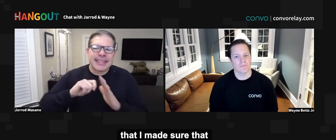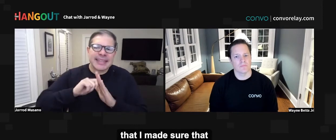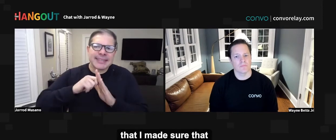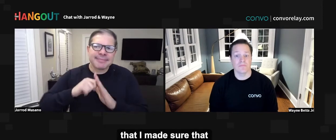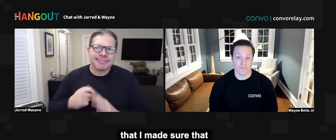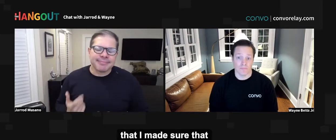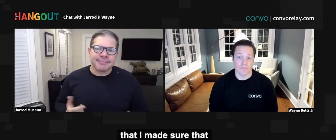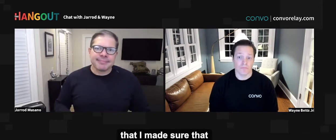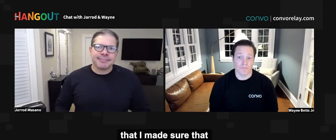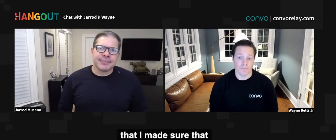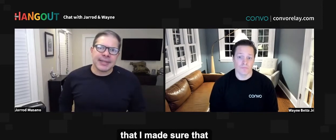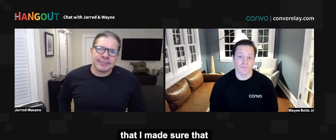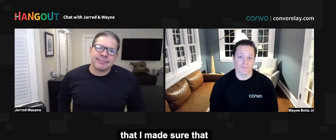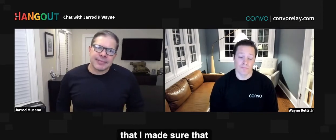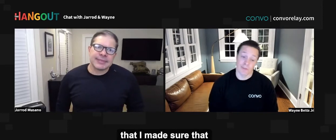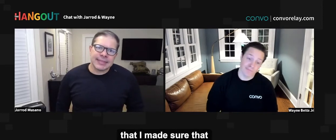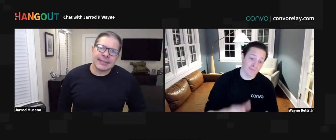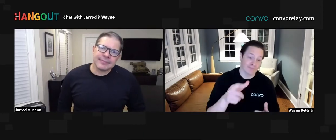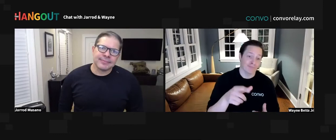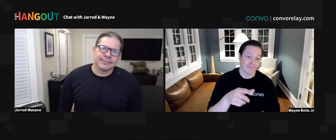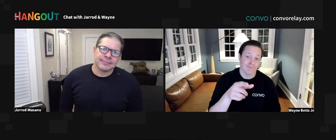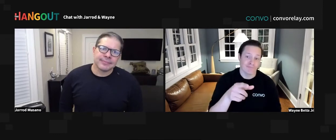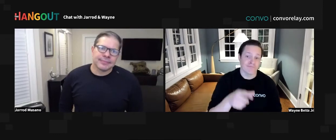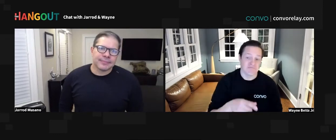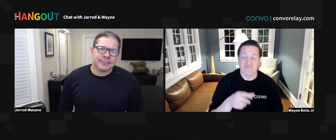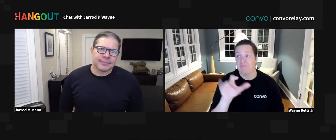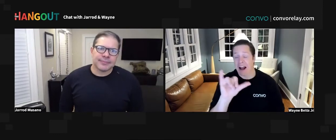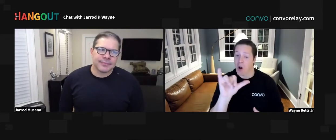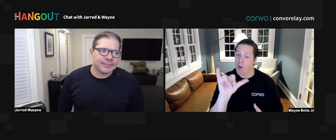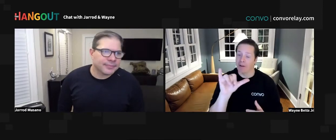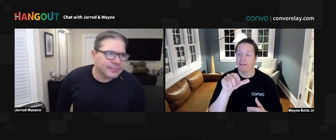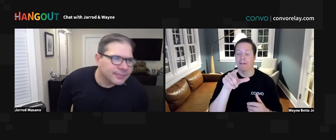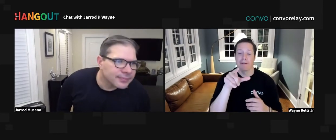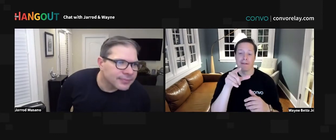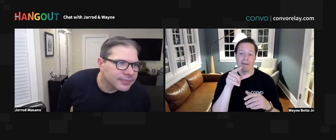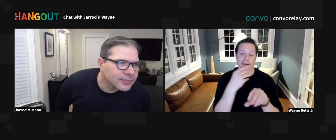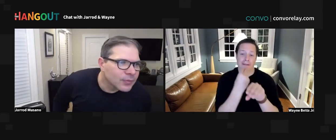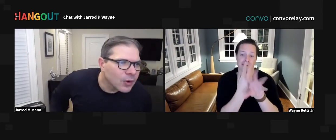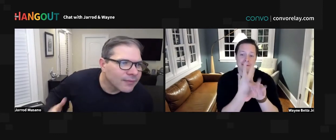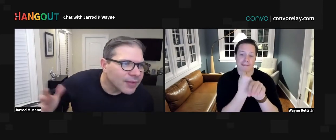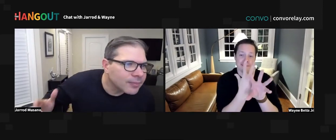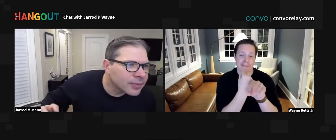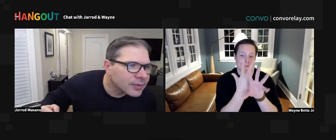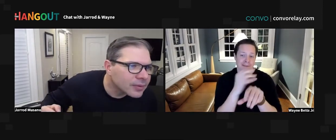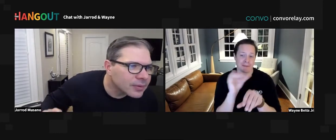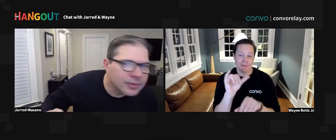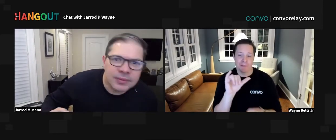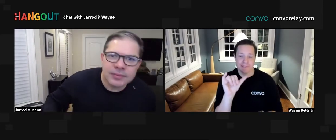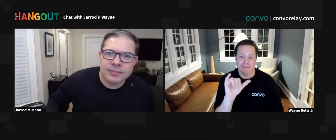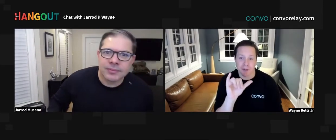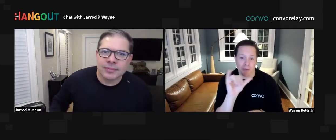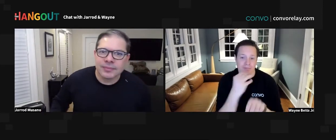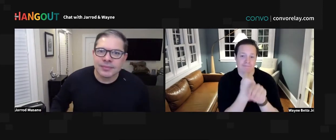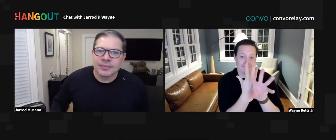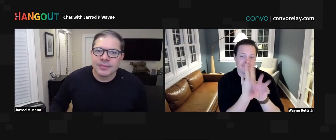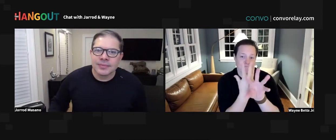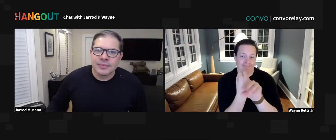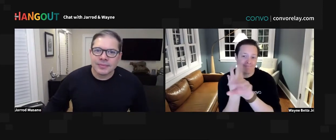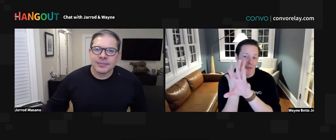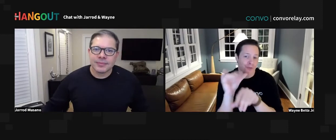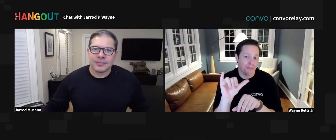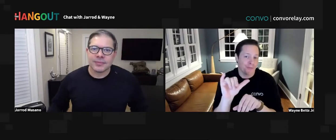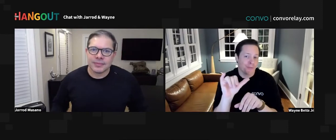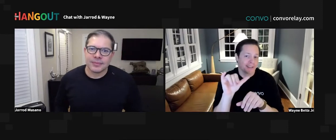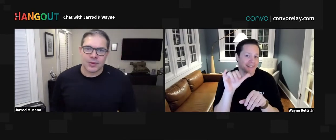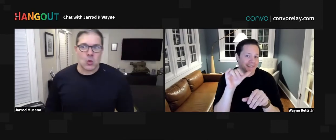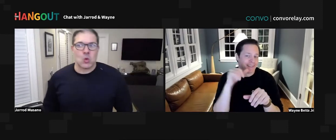sure that I had taken measures to have self-care. I agree.